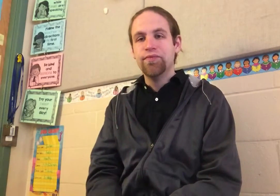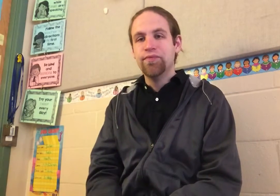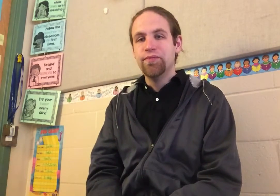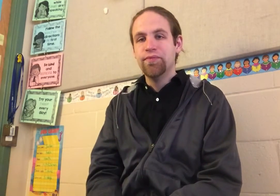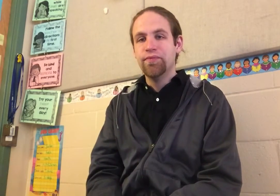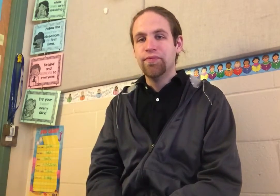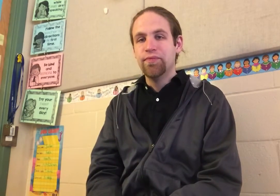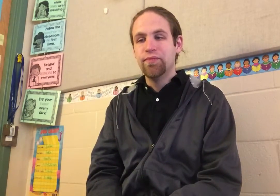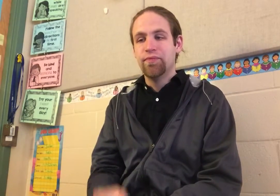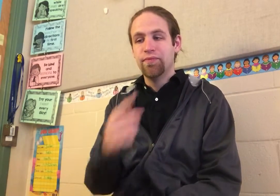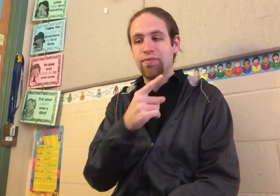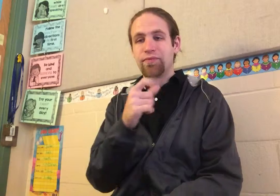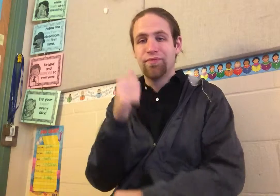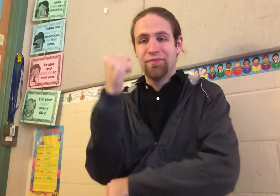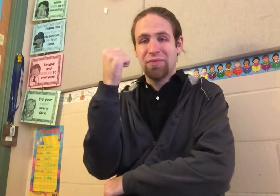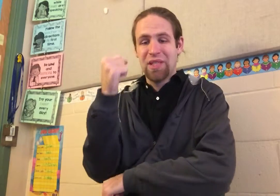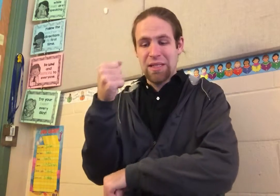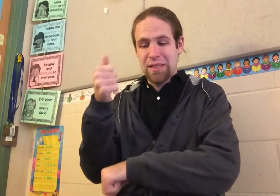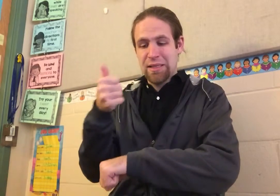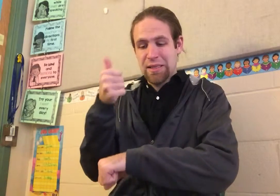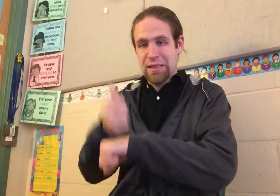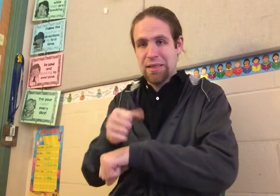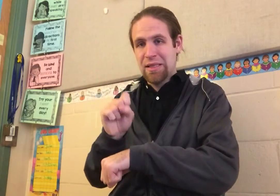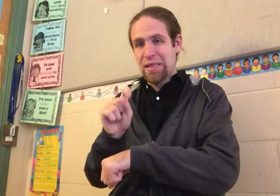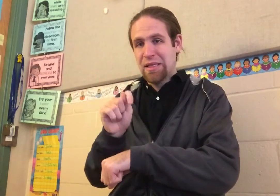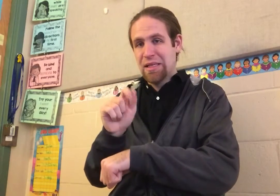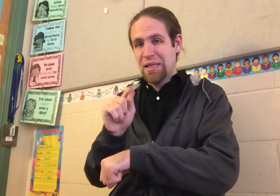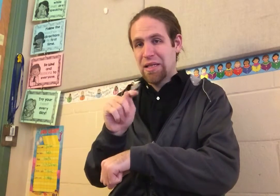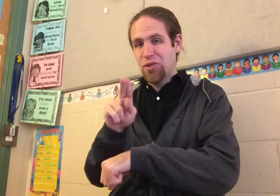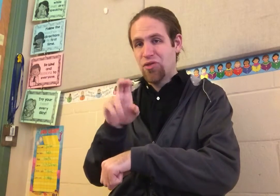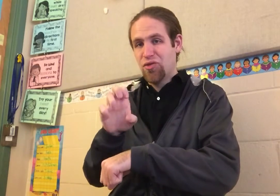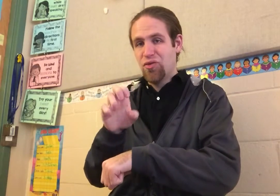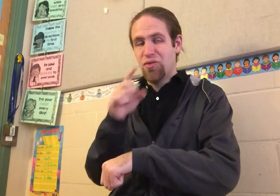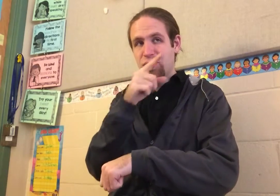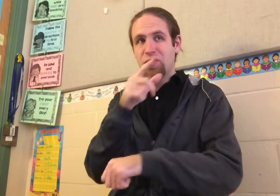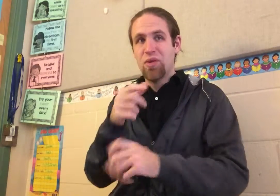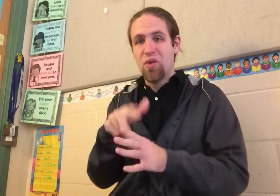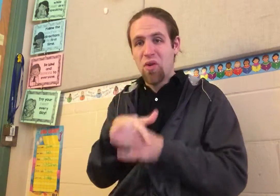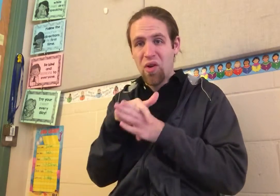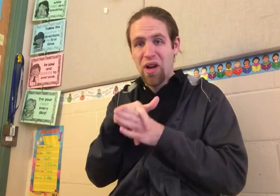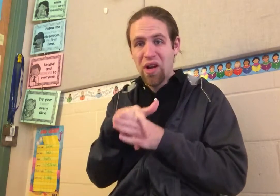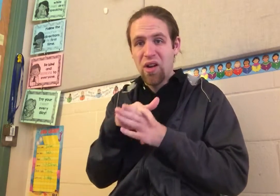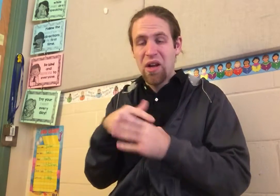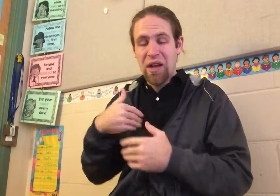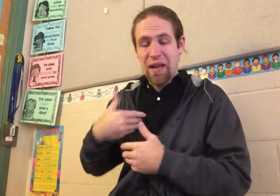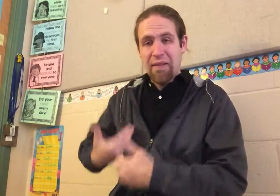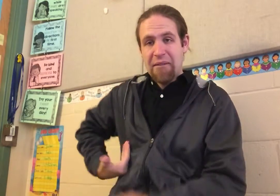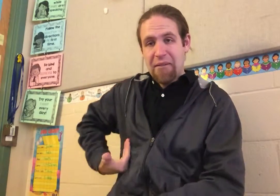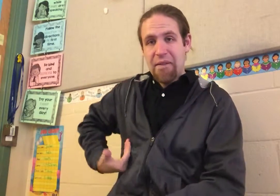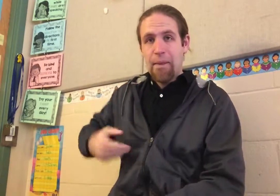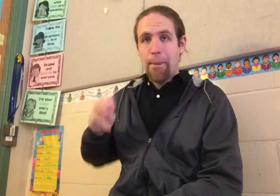This statue of a Pony Express rider carrying mail helps us remember this significant event in American history.